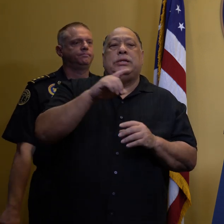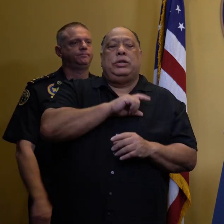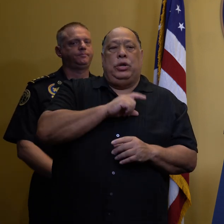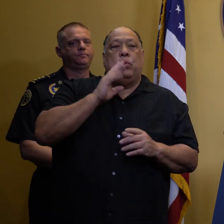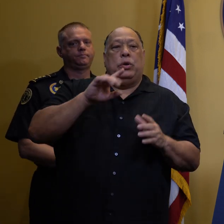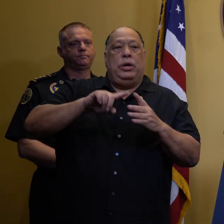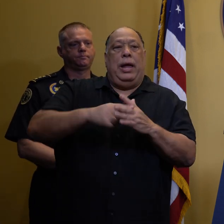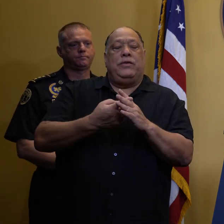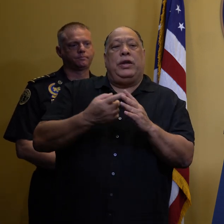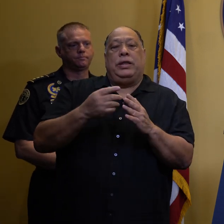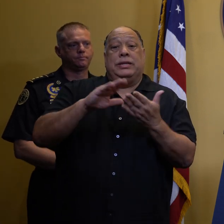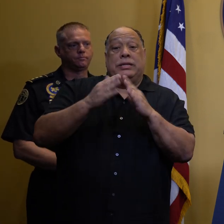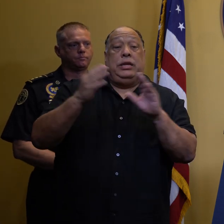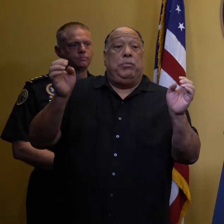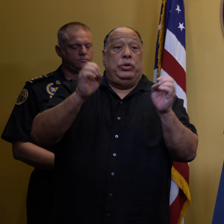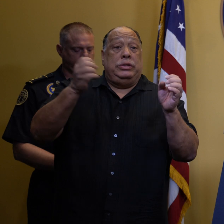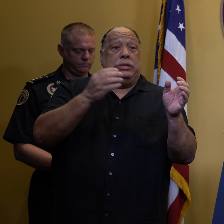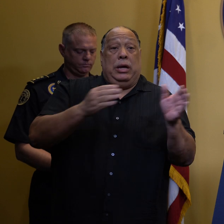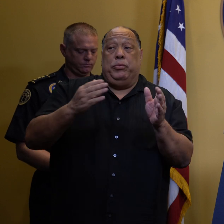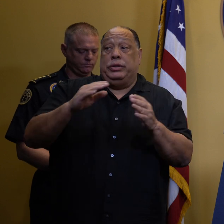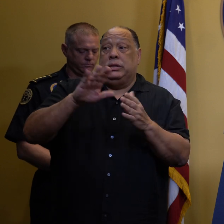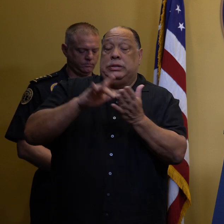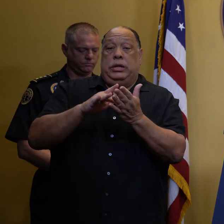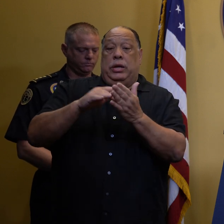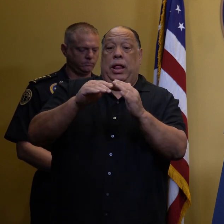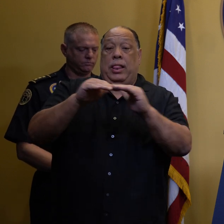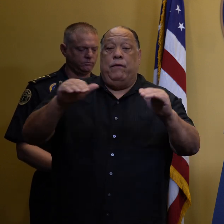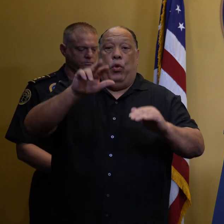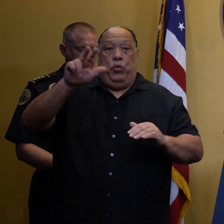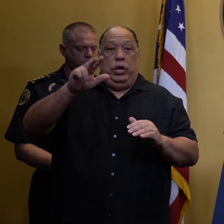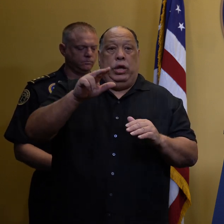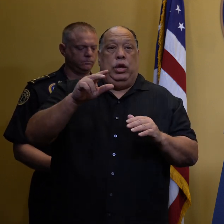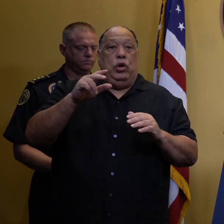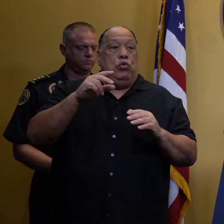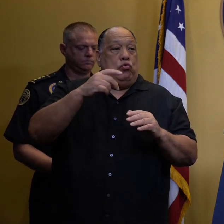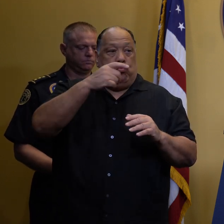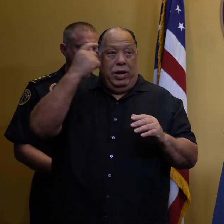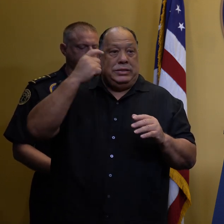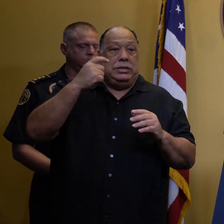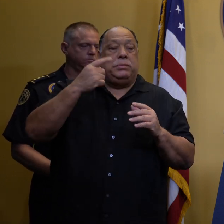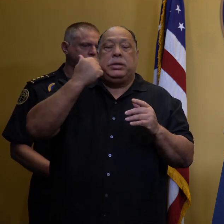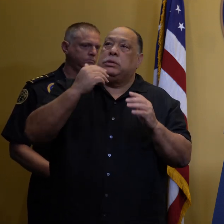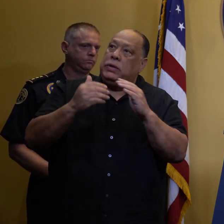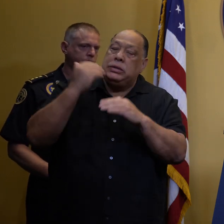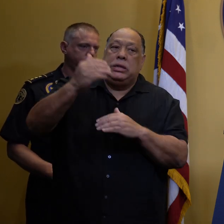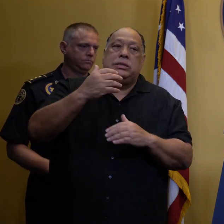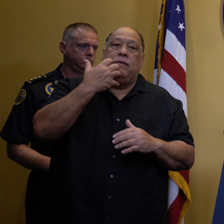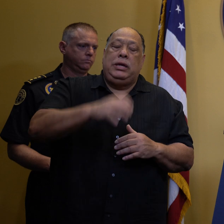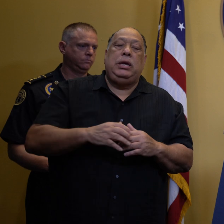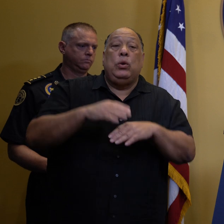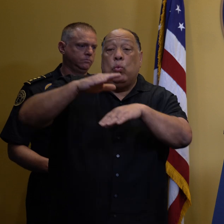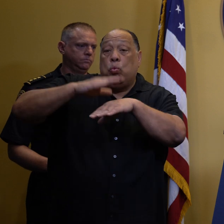be activating our City Emergency Operations Center to Level 3 Crisis Action Team for this excessive heat warning